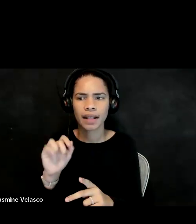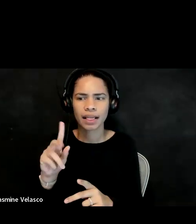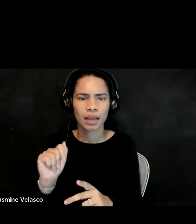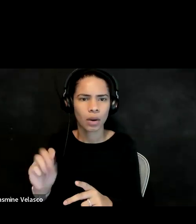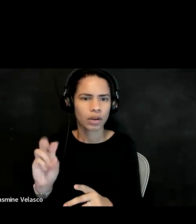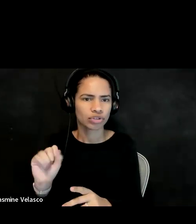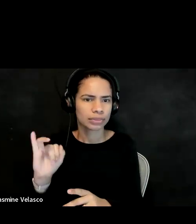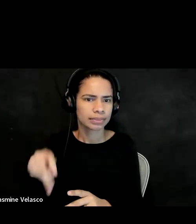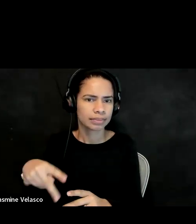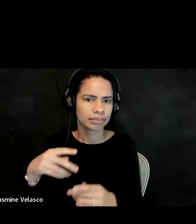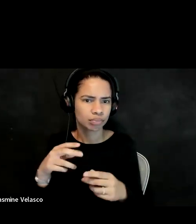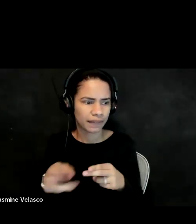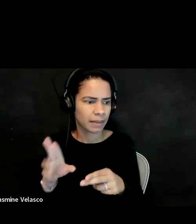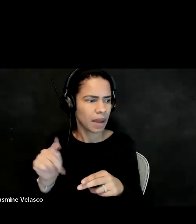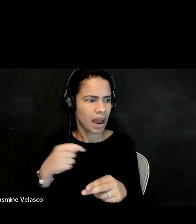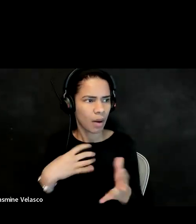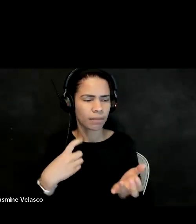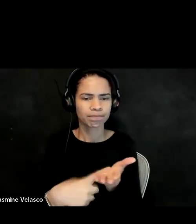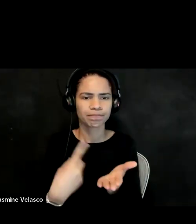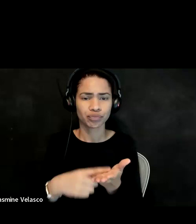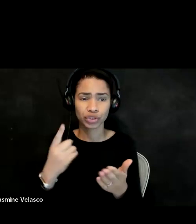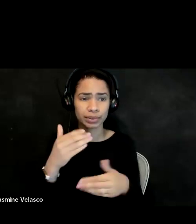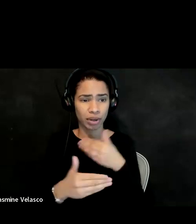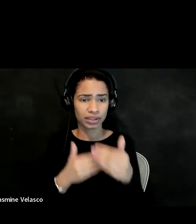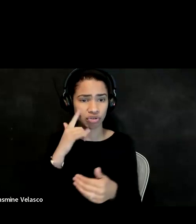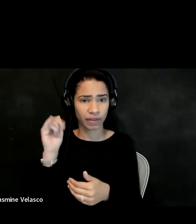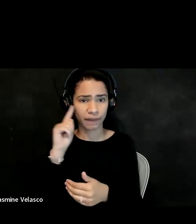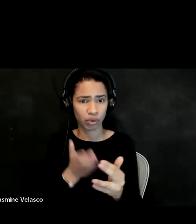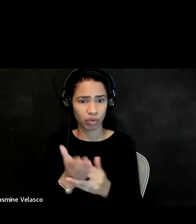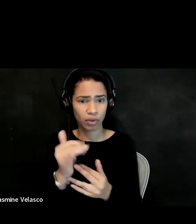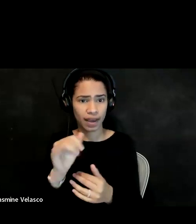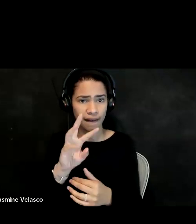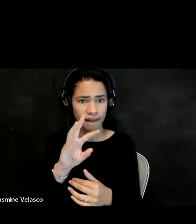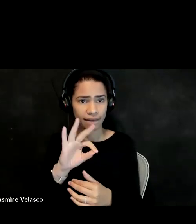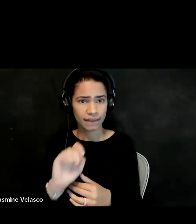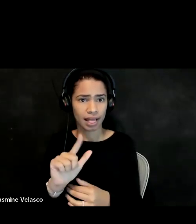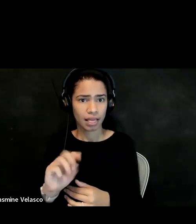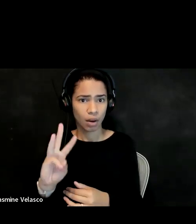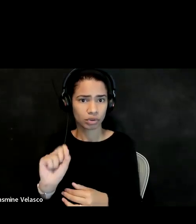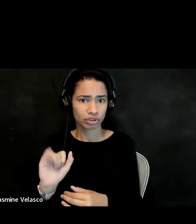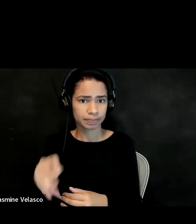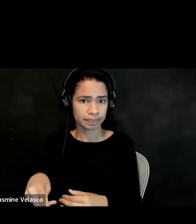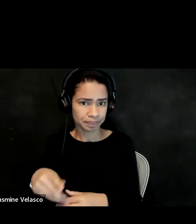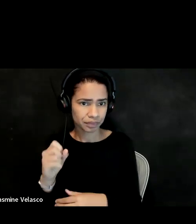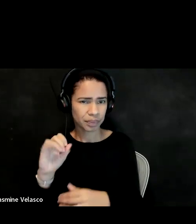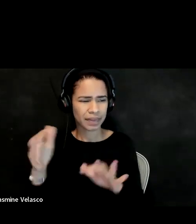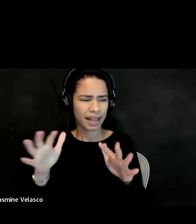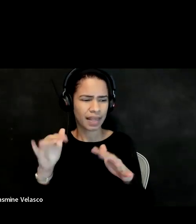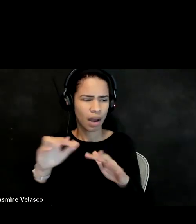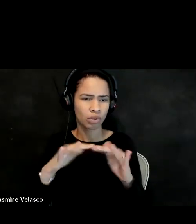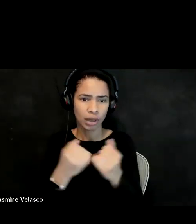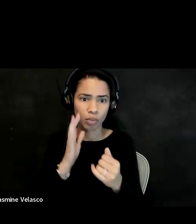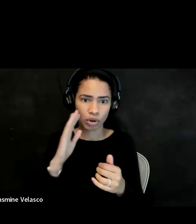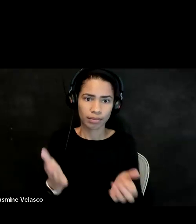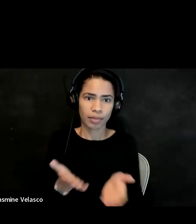little bit about just the process of going through the fellowship. So, kind of like the workshops, they propose something to